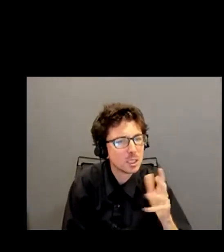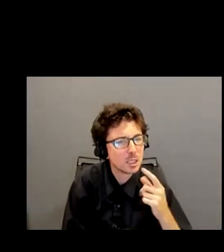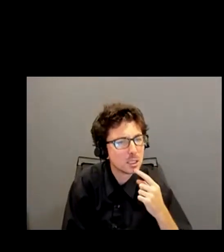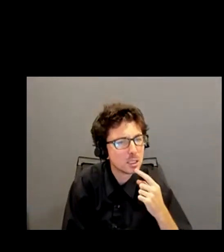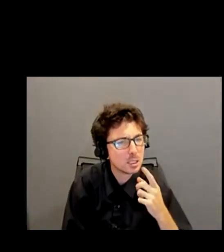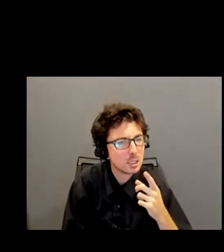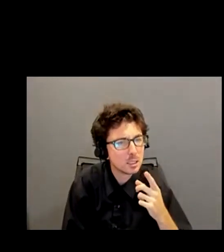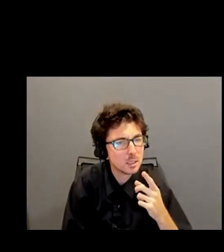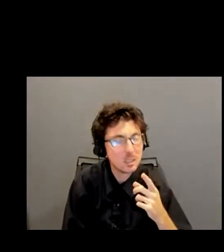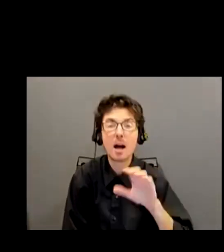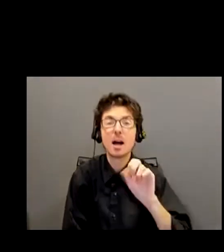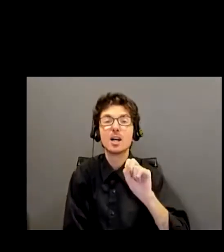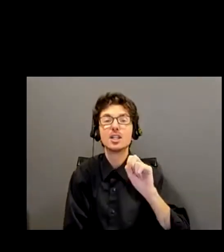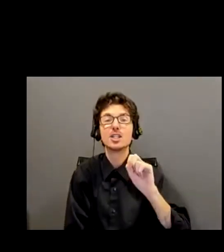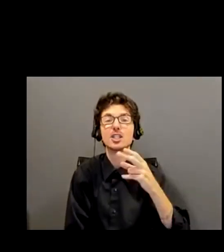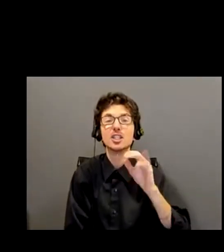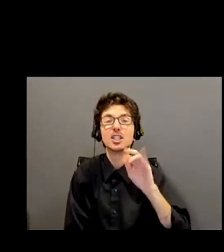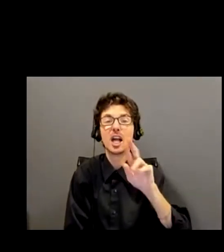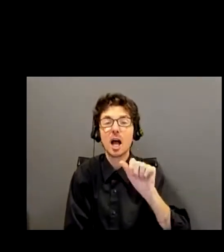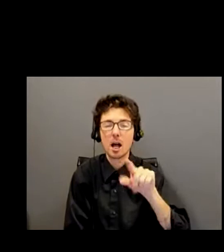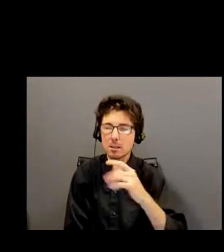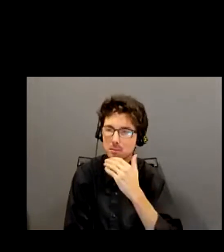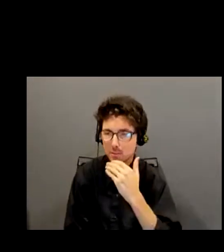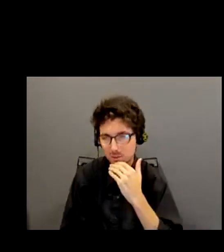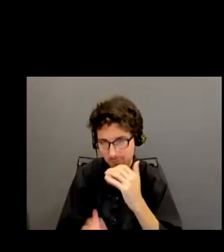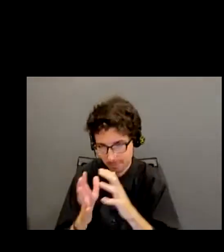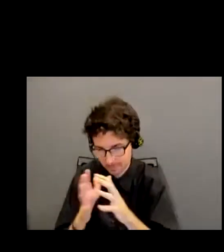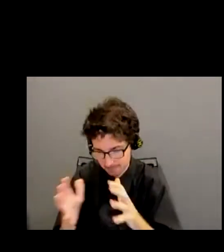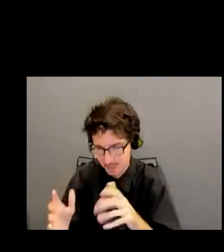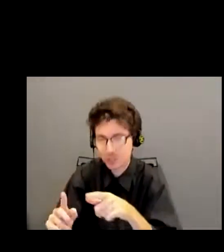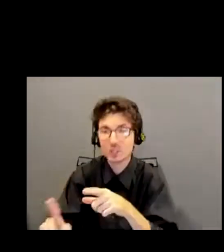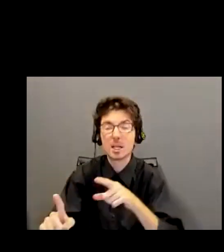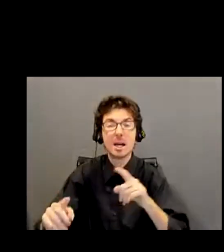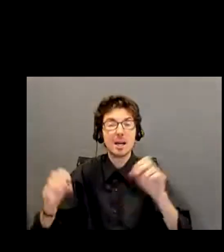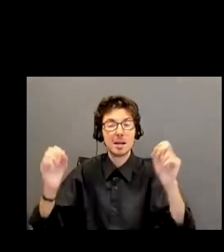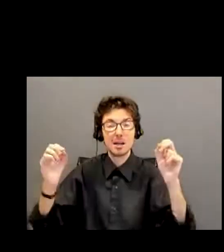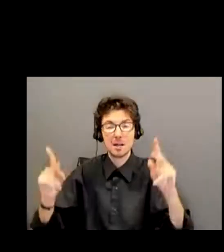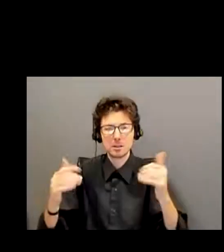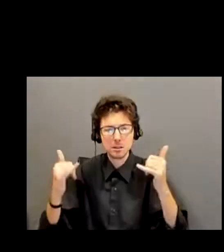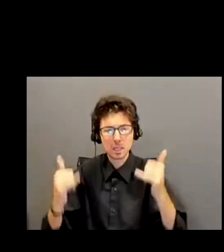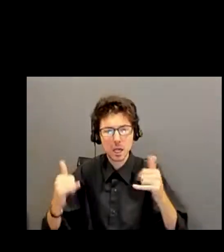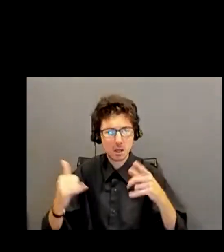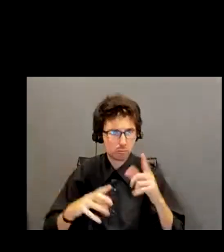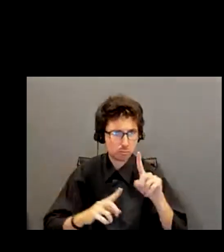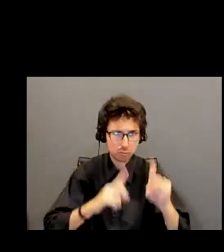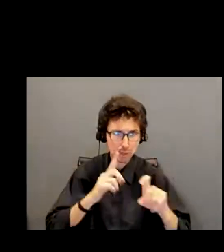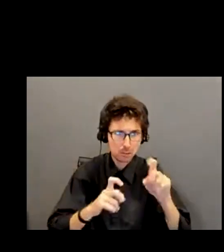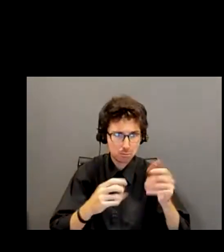Okay. Shira, thank you very much for your vote. So we will start to ask some questions to